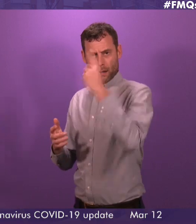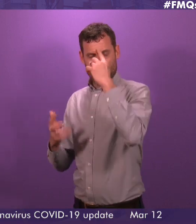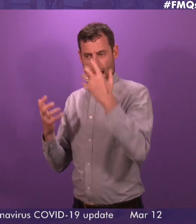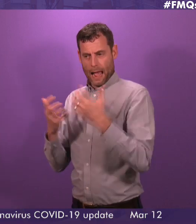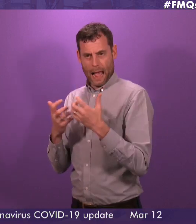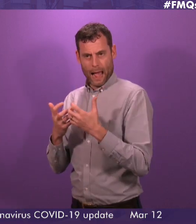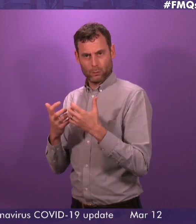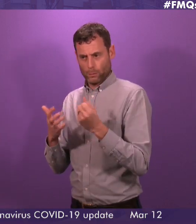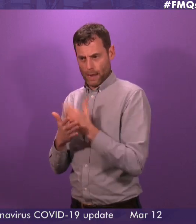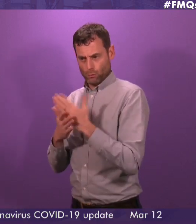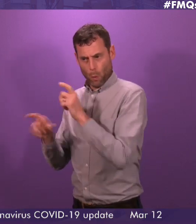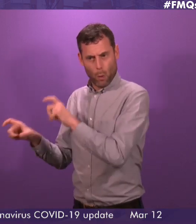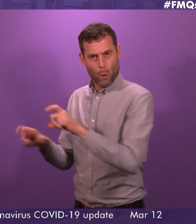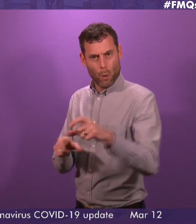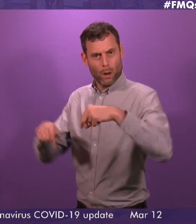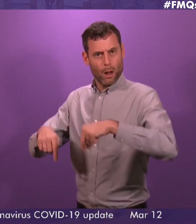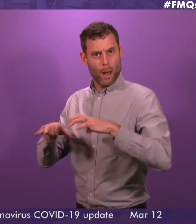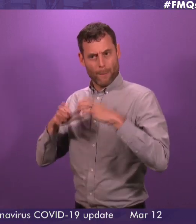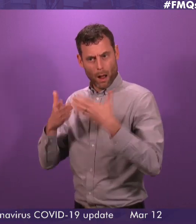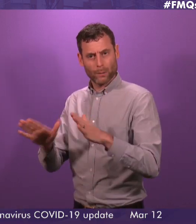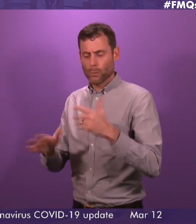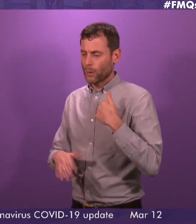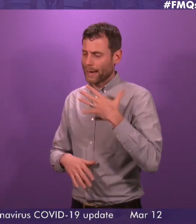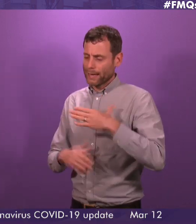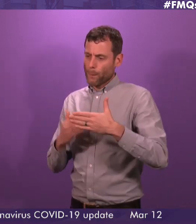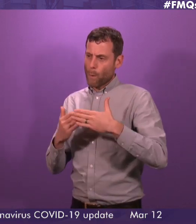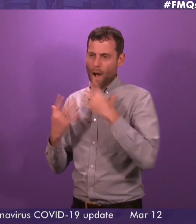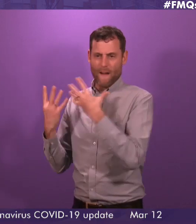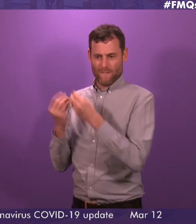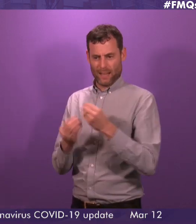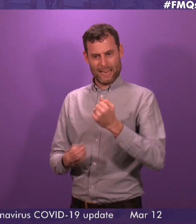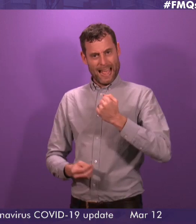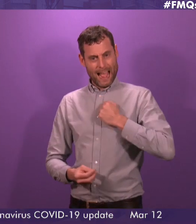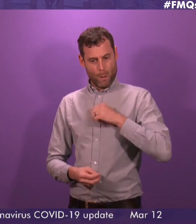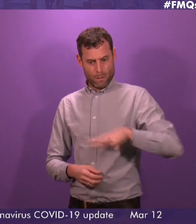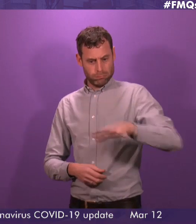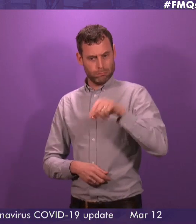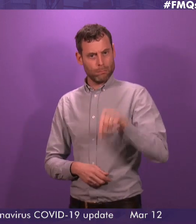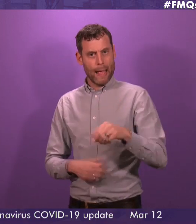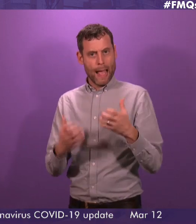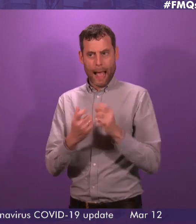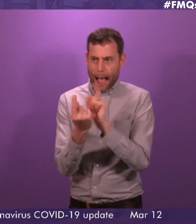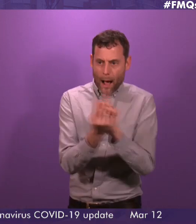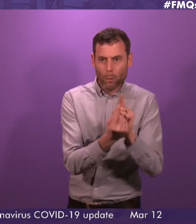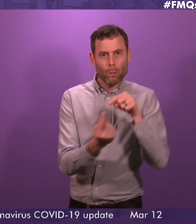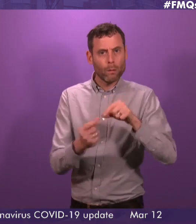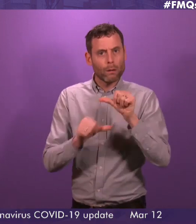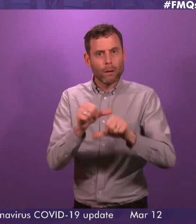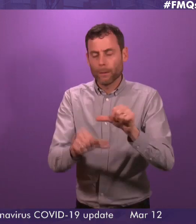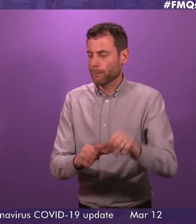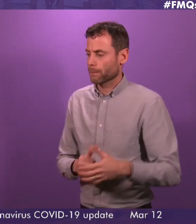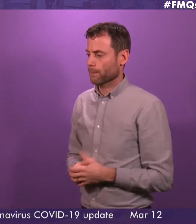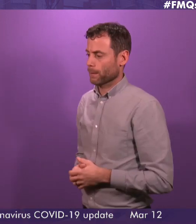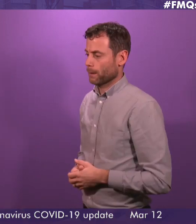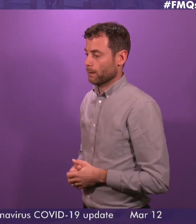cross-party groups, etc. I think it's something we all need to hear a bit more about. Indeed, thank you very much to Mr Crawford for those questions. These are